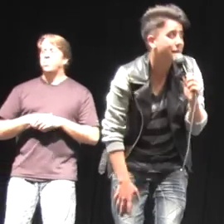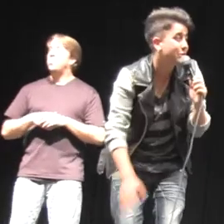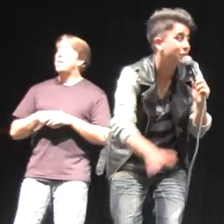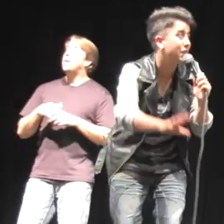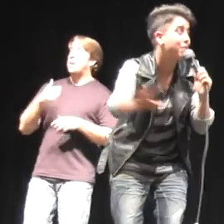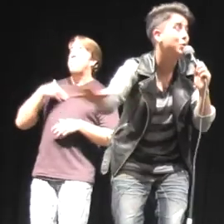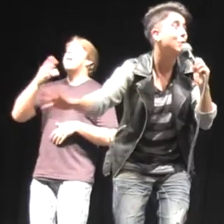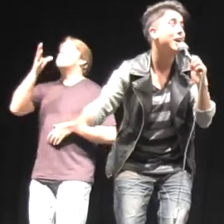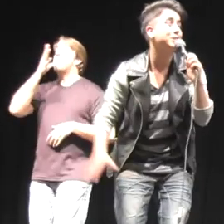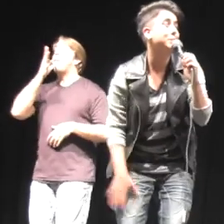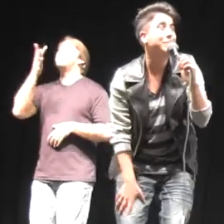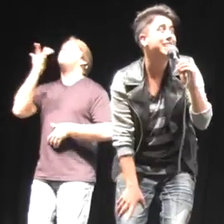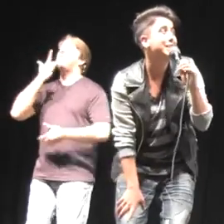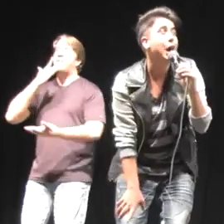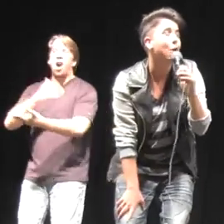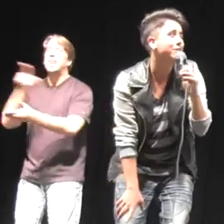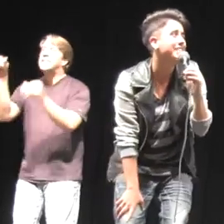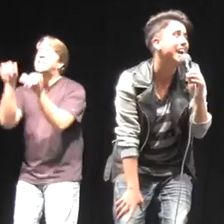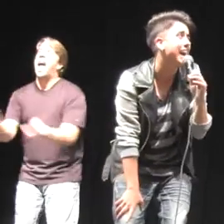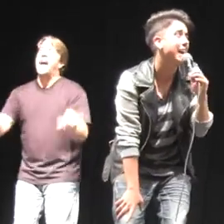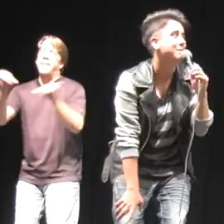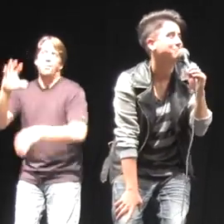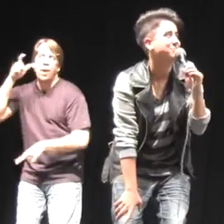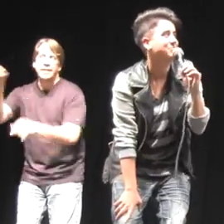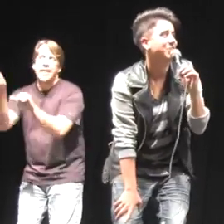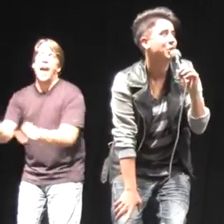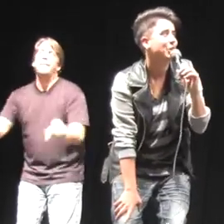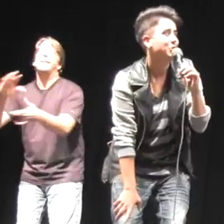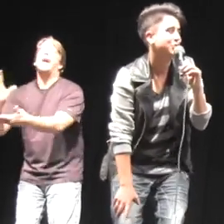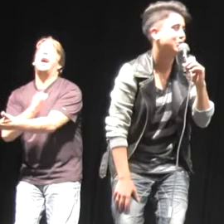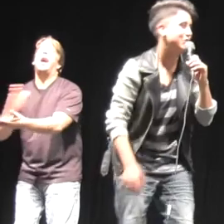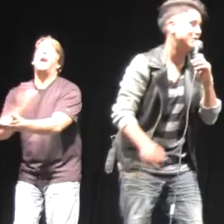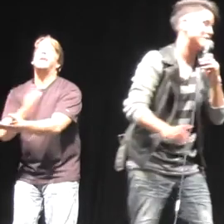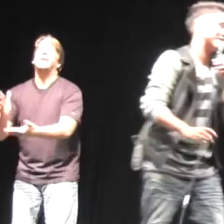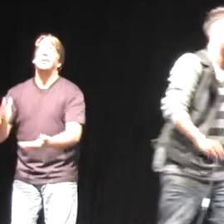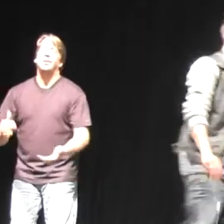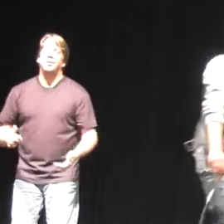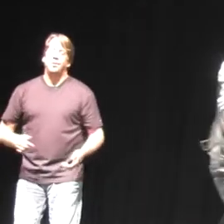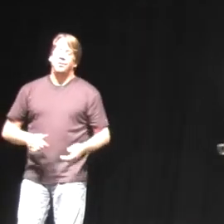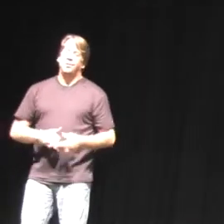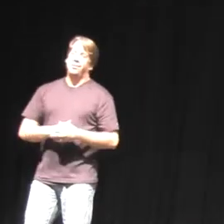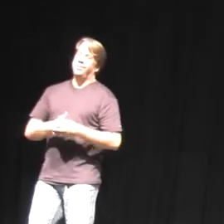It's my mother's favorite one. She plays it all the time.